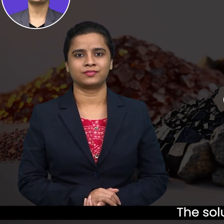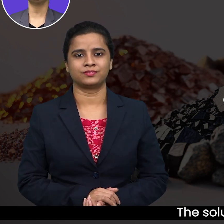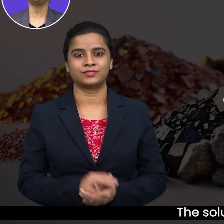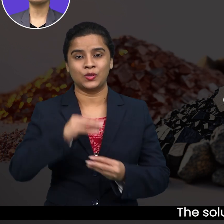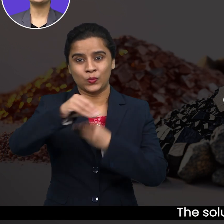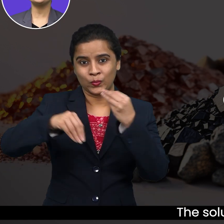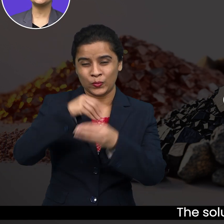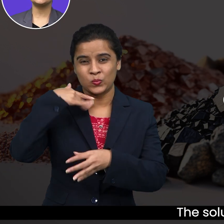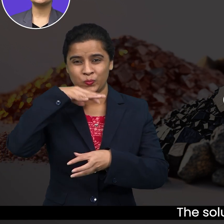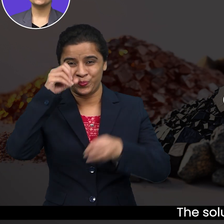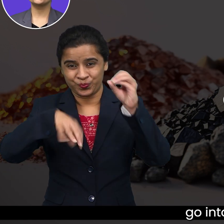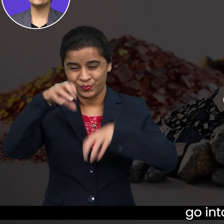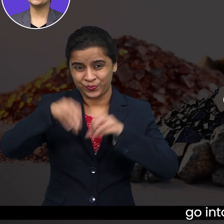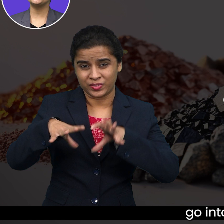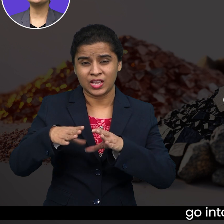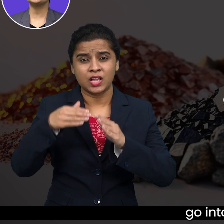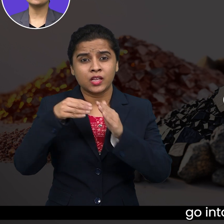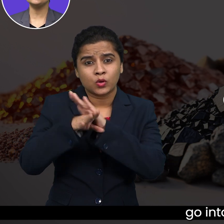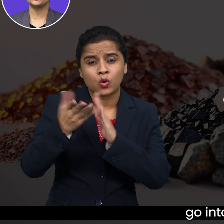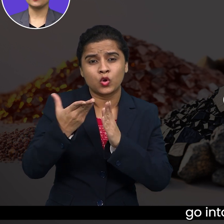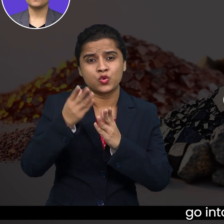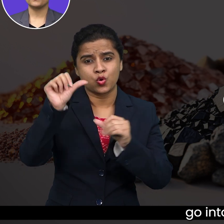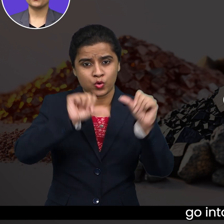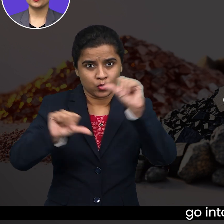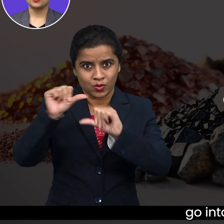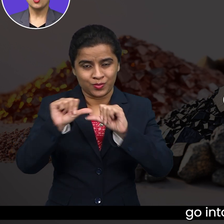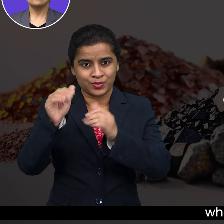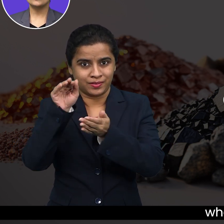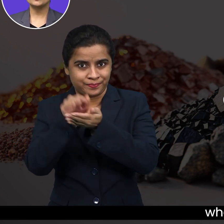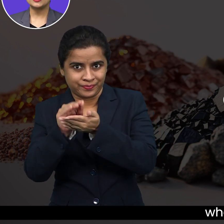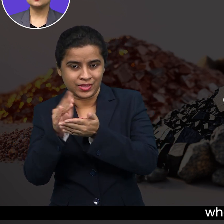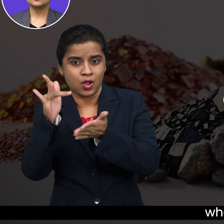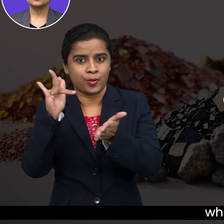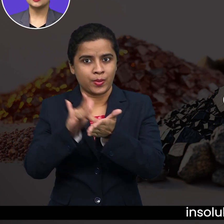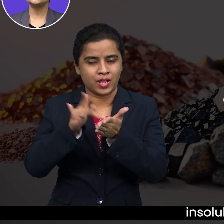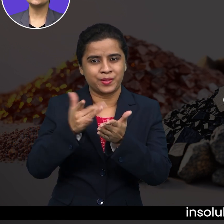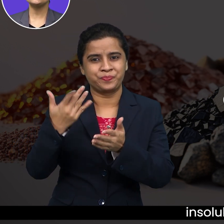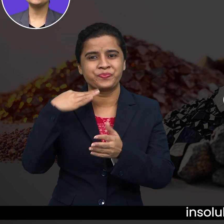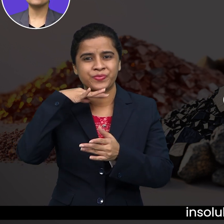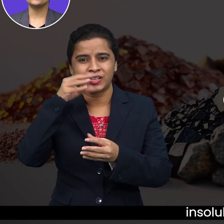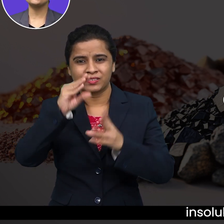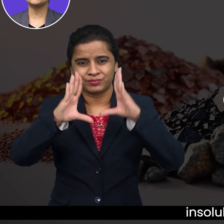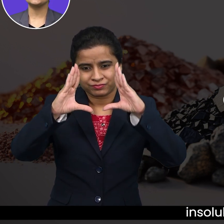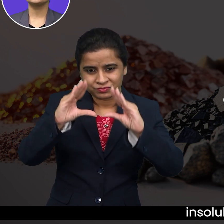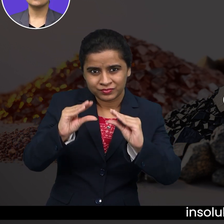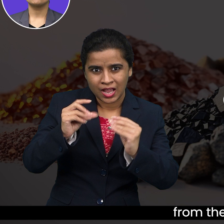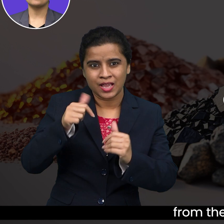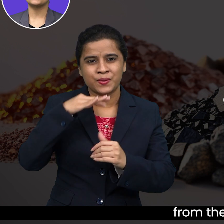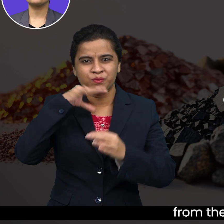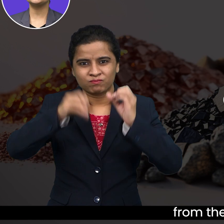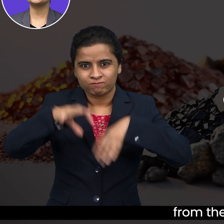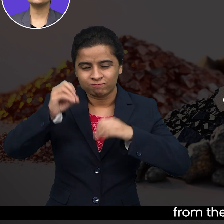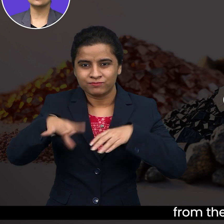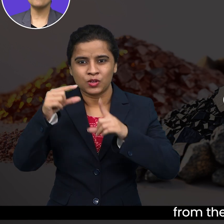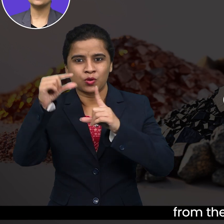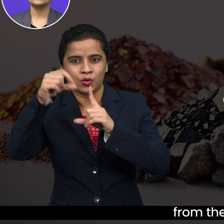The soluble impurities go into the solution, whereas the insoluble impurities from